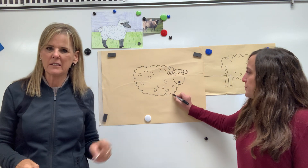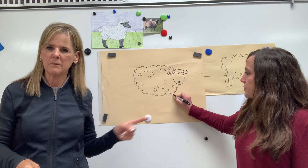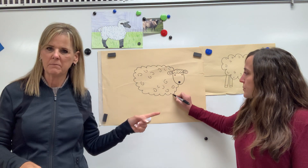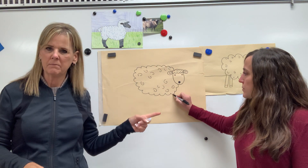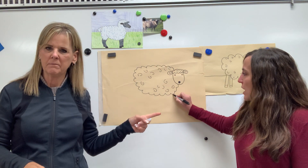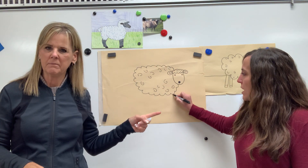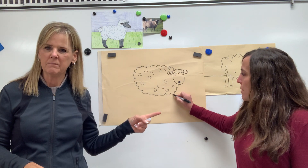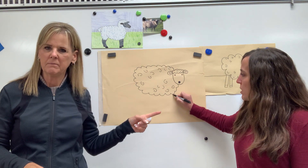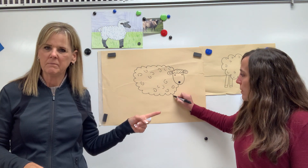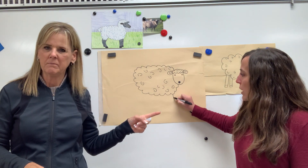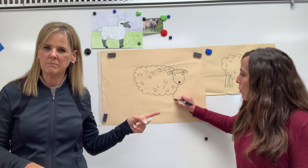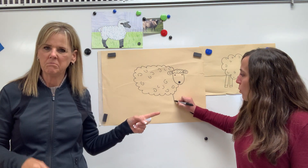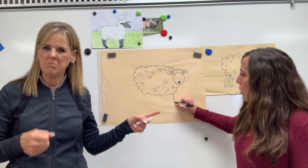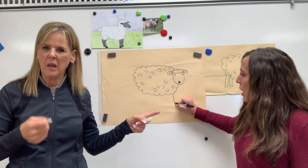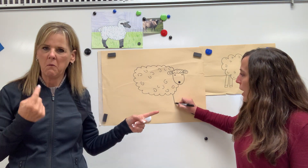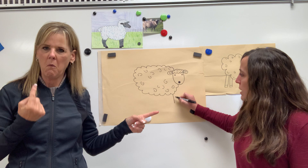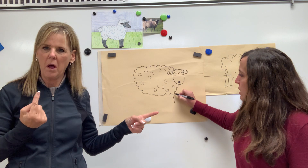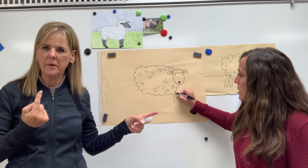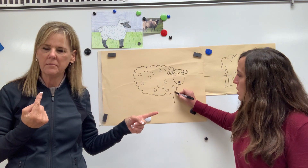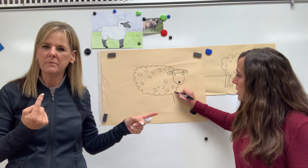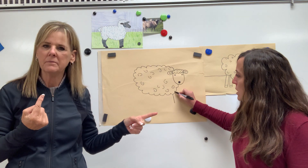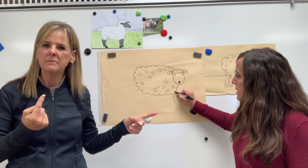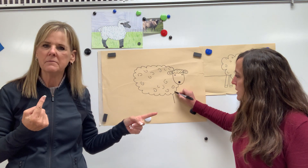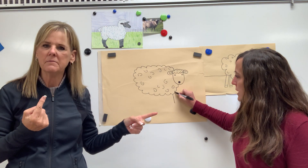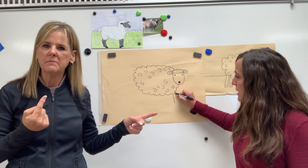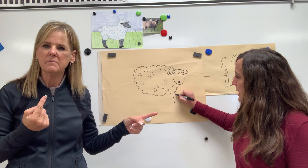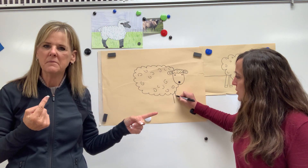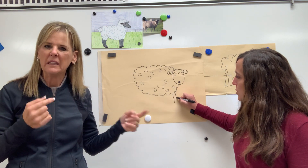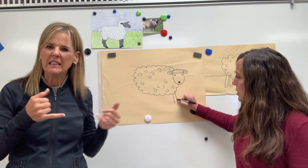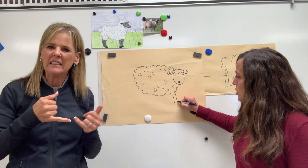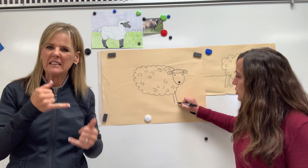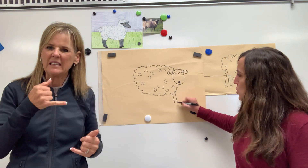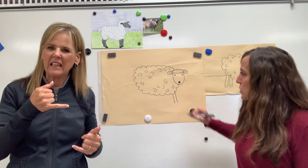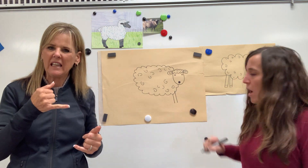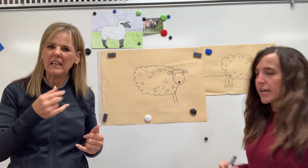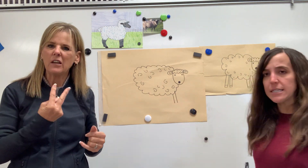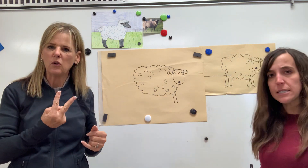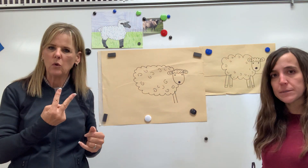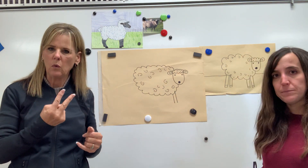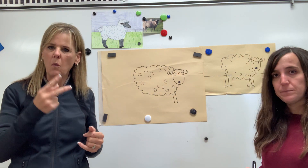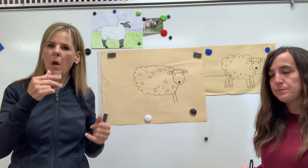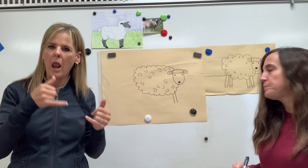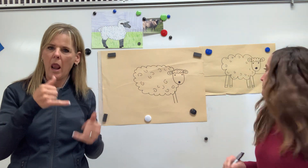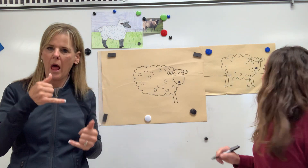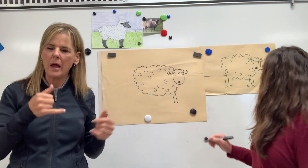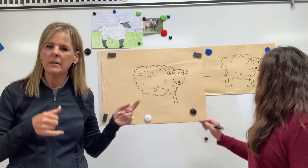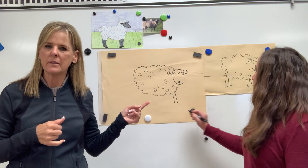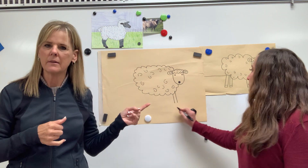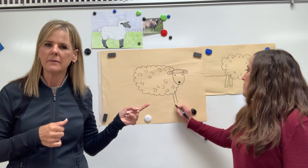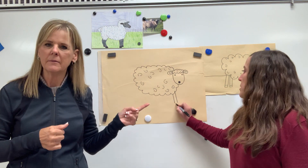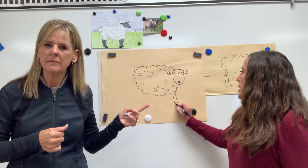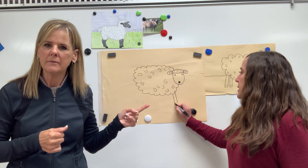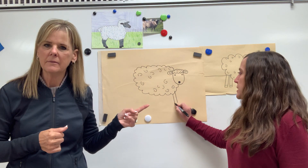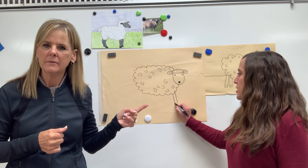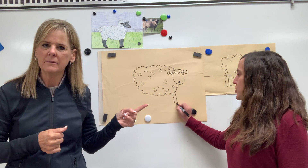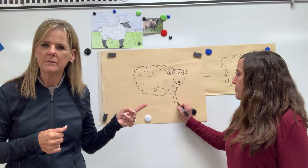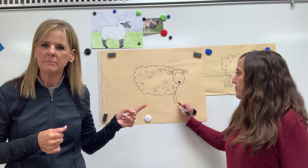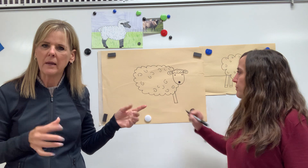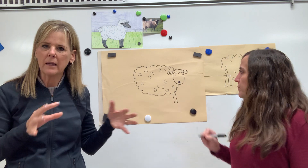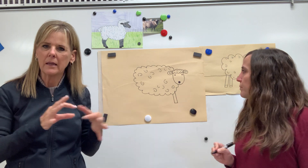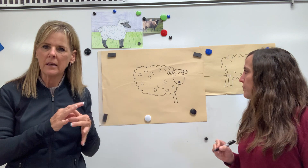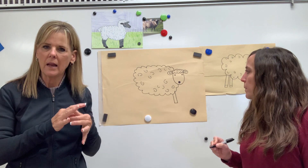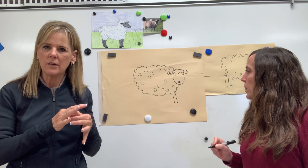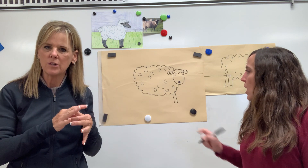front and I'm going to make one skinny next to it, two lines. And I'm going to make it